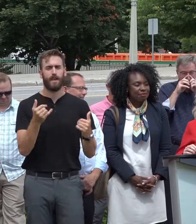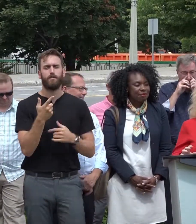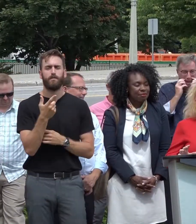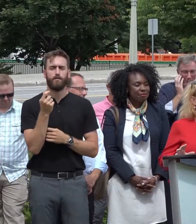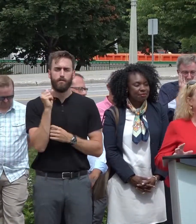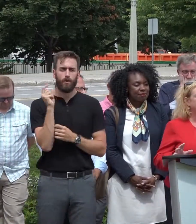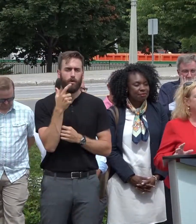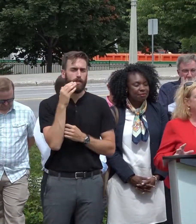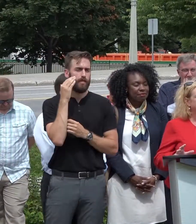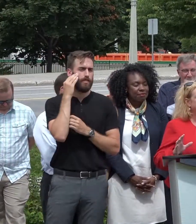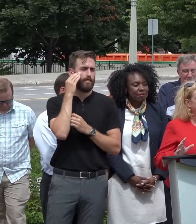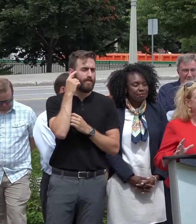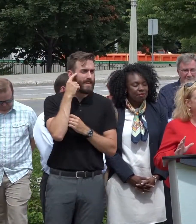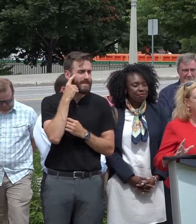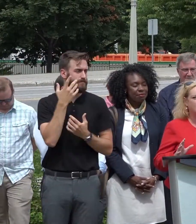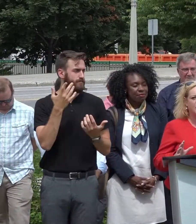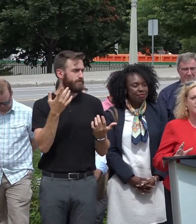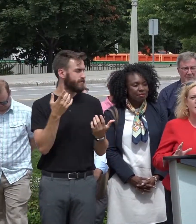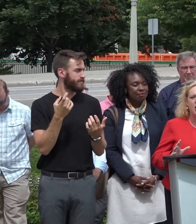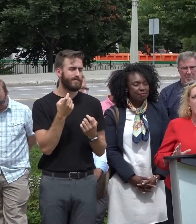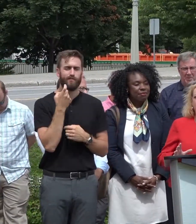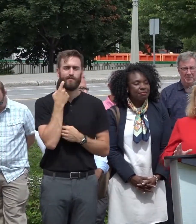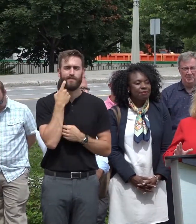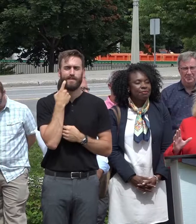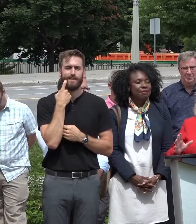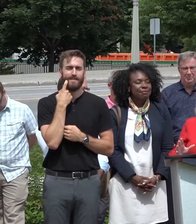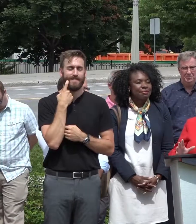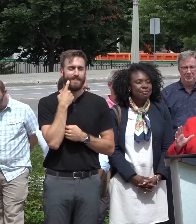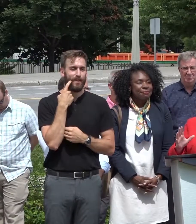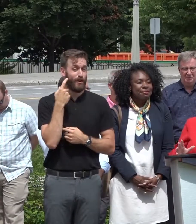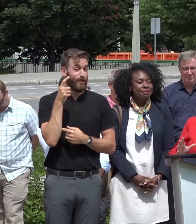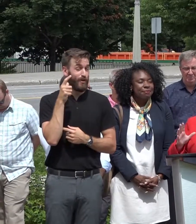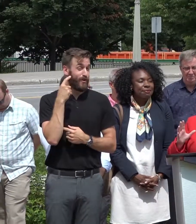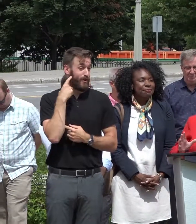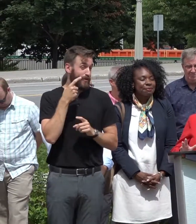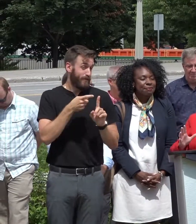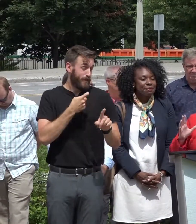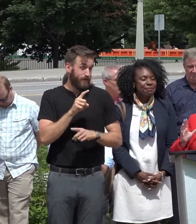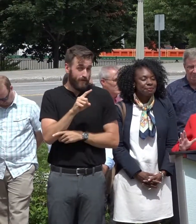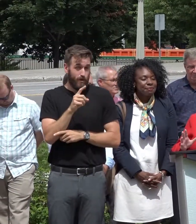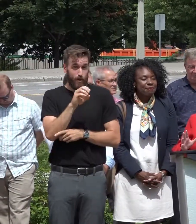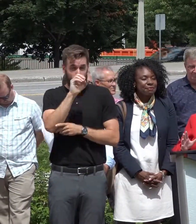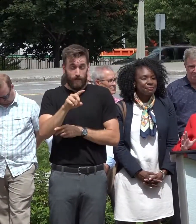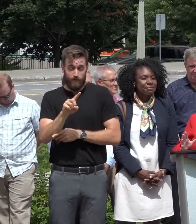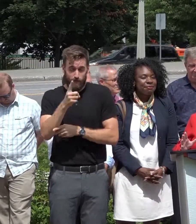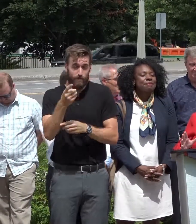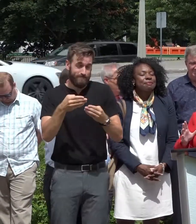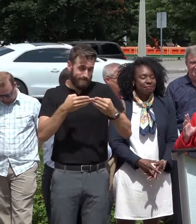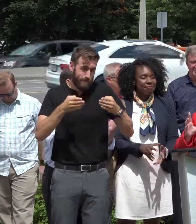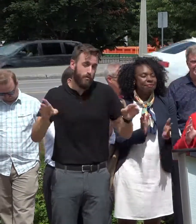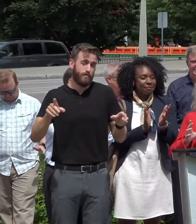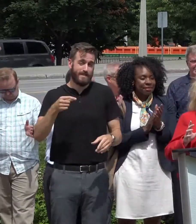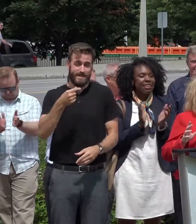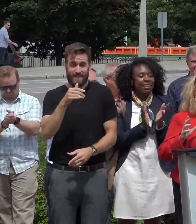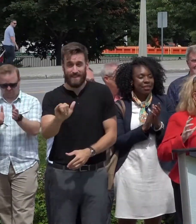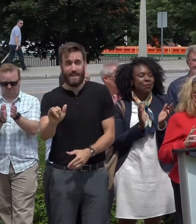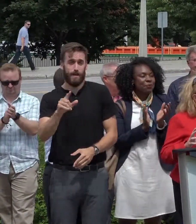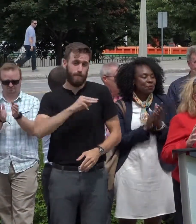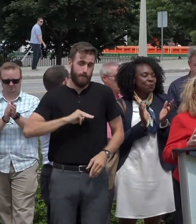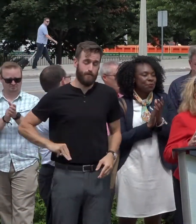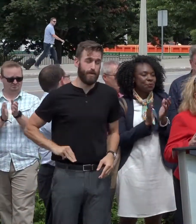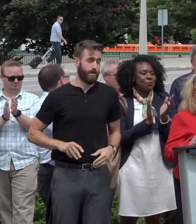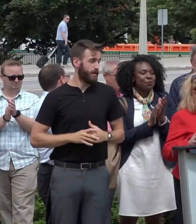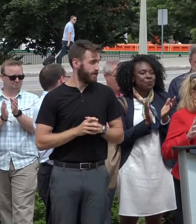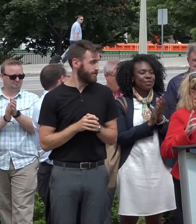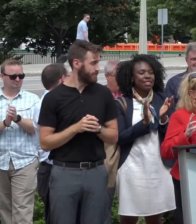I make an announcement. Today we just heard from Ottawa's first openly gay mayor. We